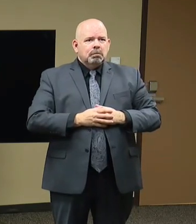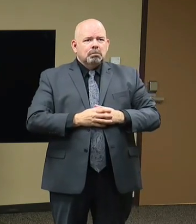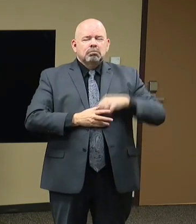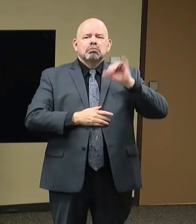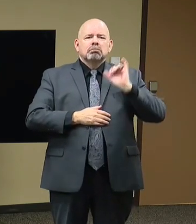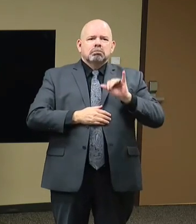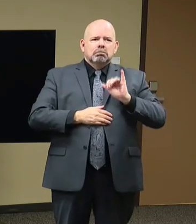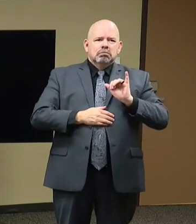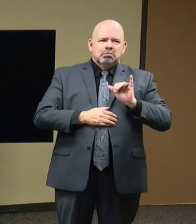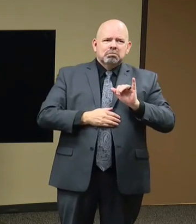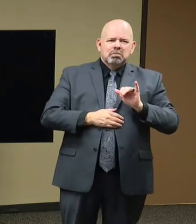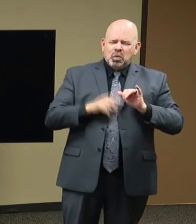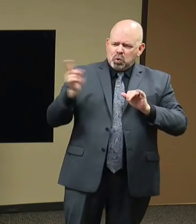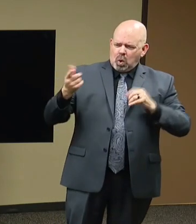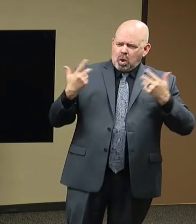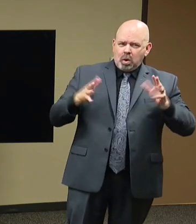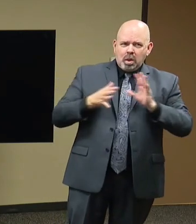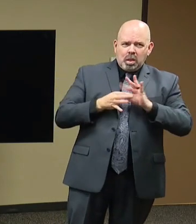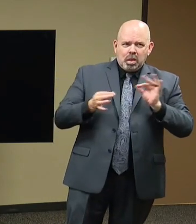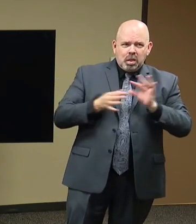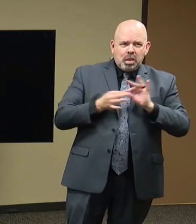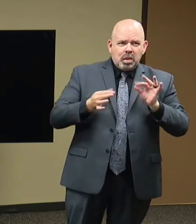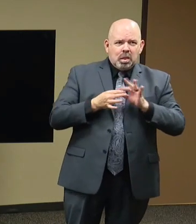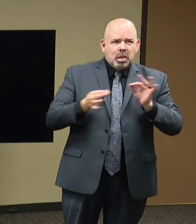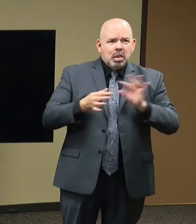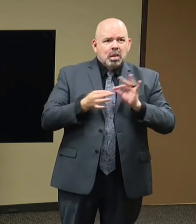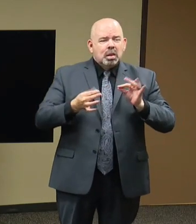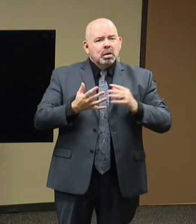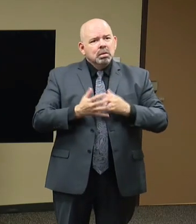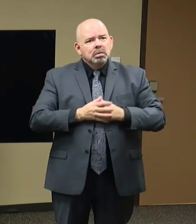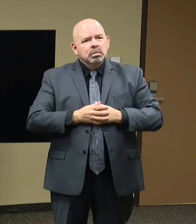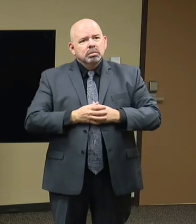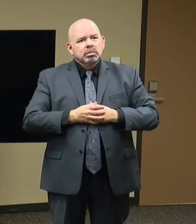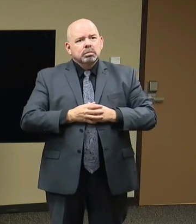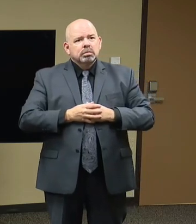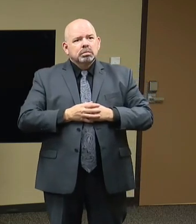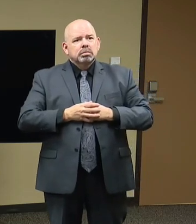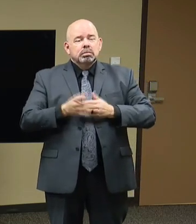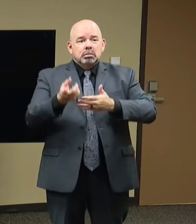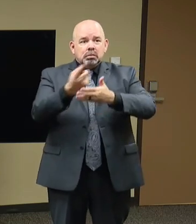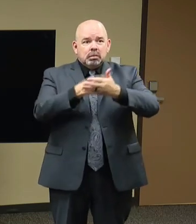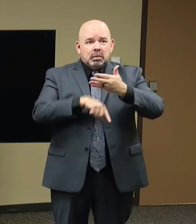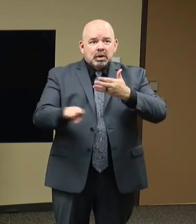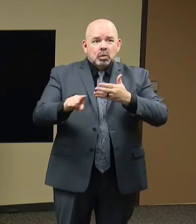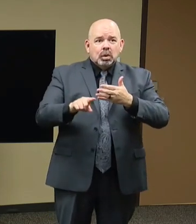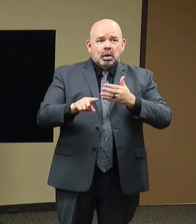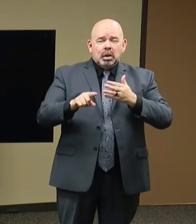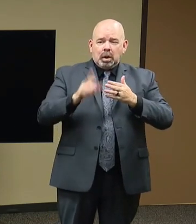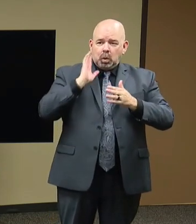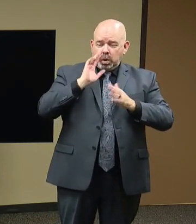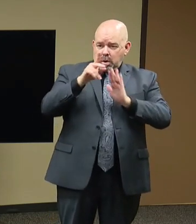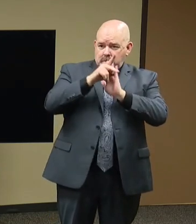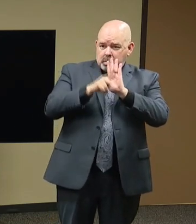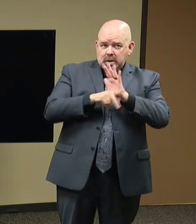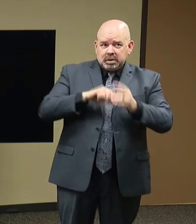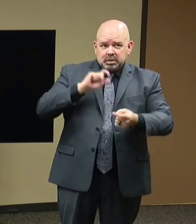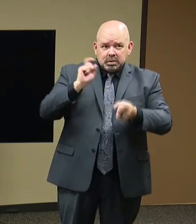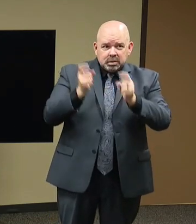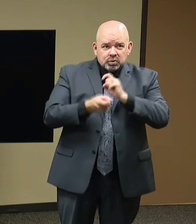he was looking at making an announcement next week about some changes in policy. Any conversations with the state about